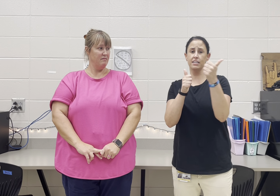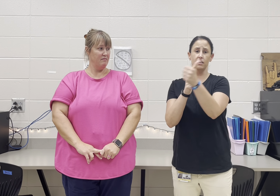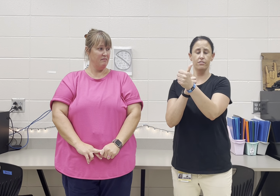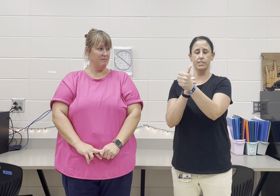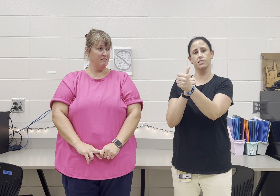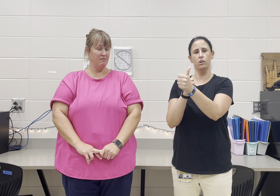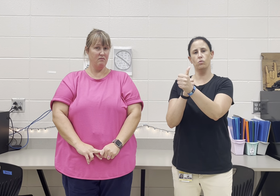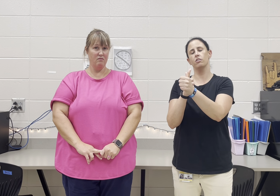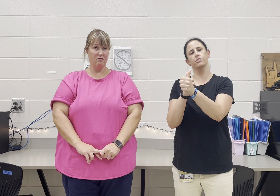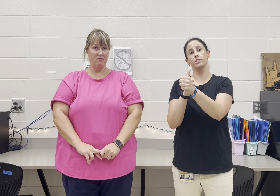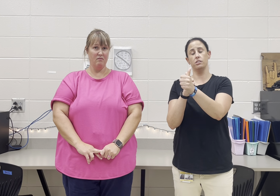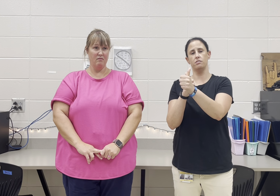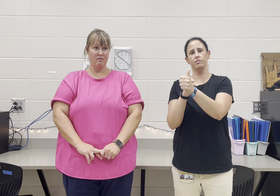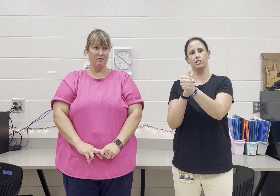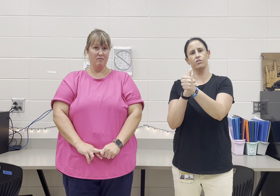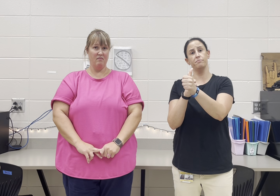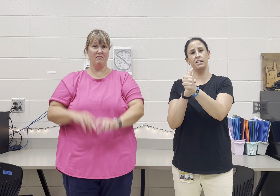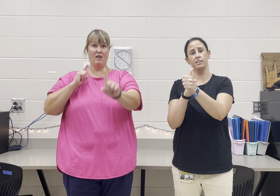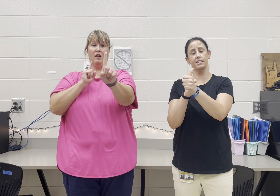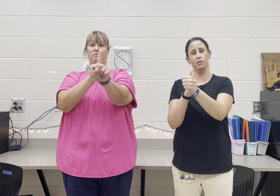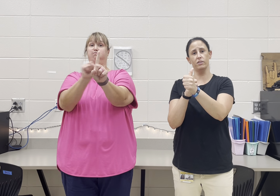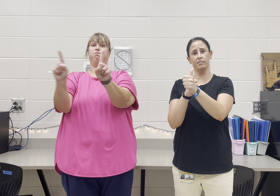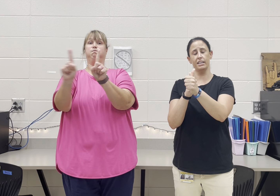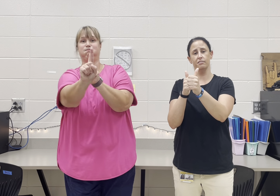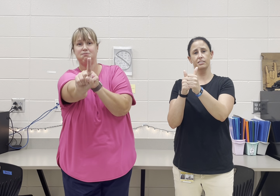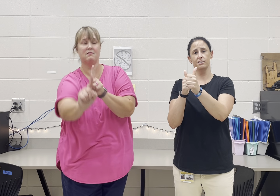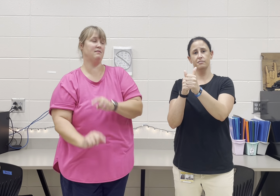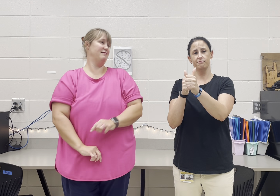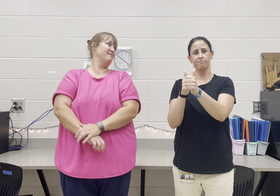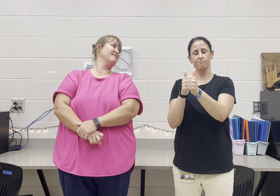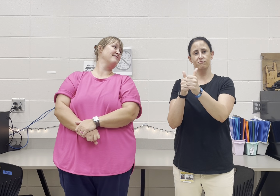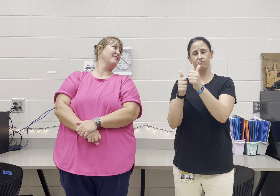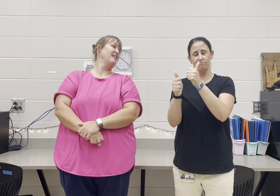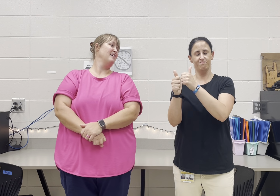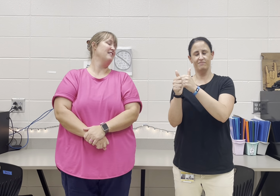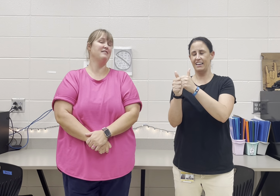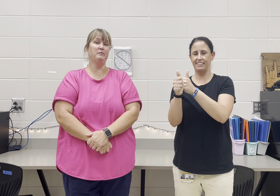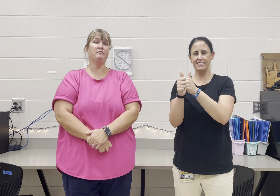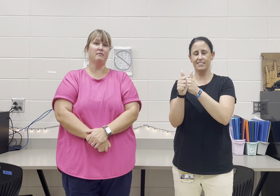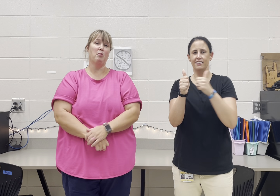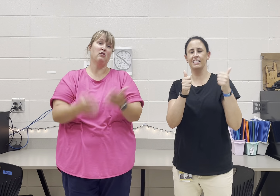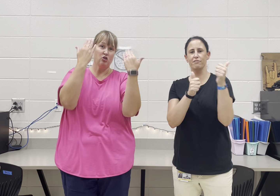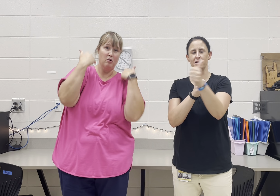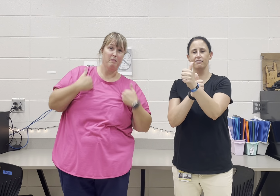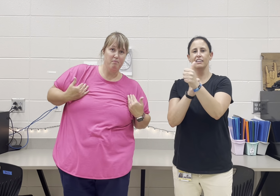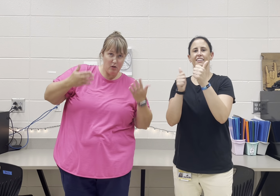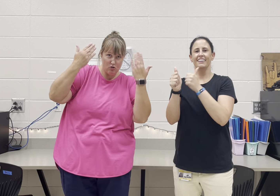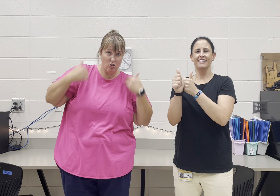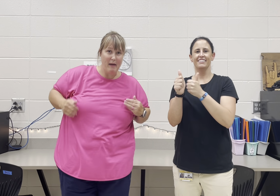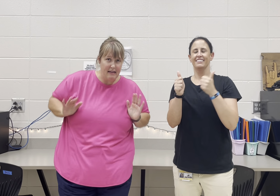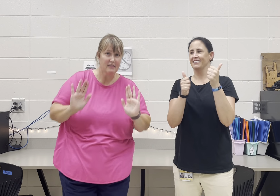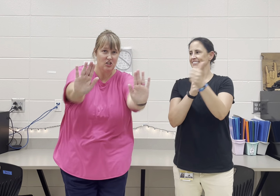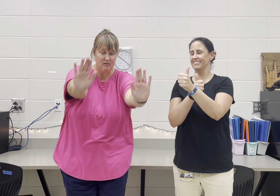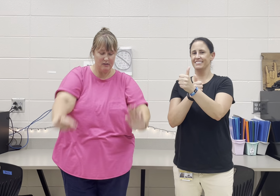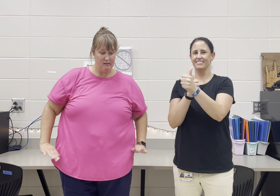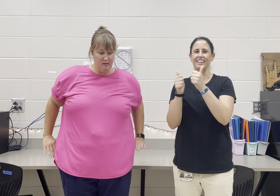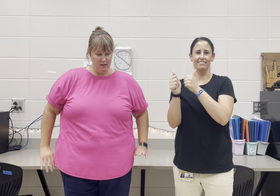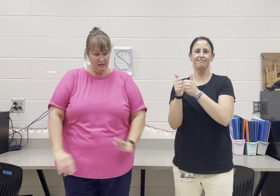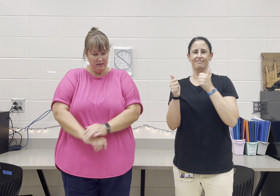the slow walkers in the hall that drive me nuts, and I want to like, I can't say that. Never mind. Put on shoulder pads and just. Yeah.